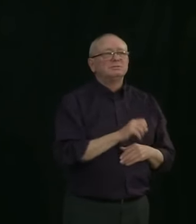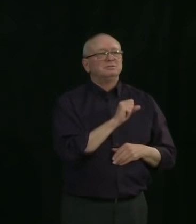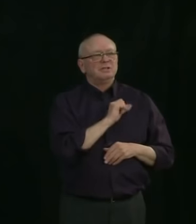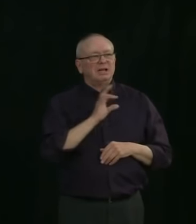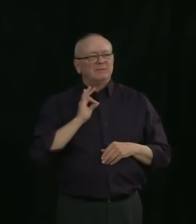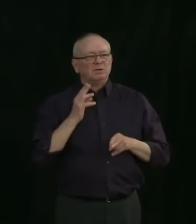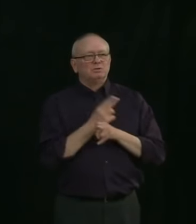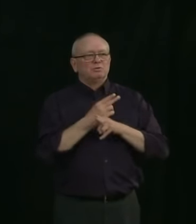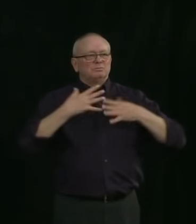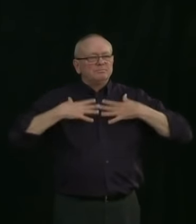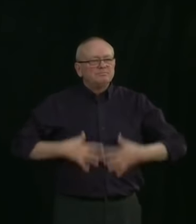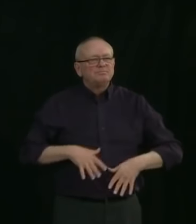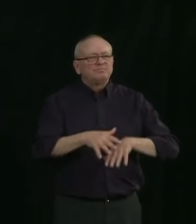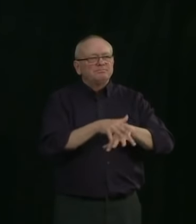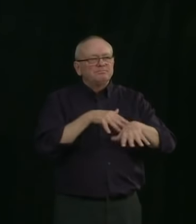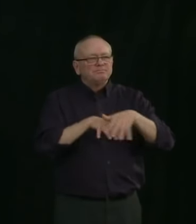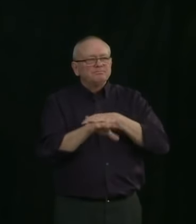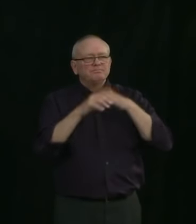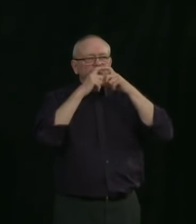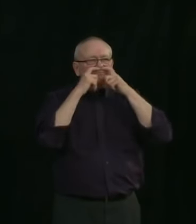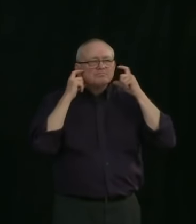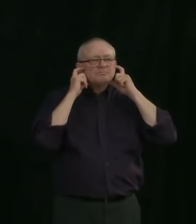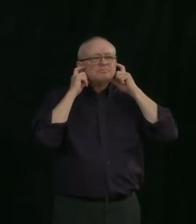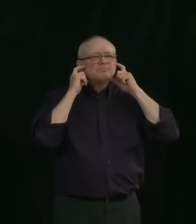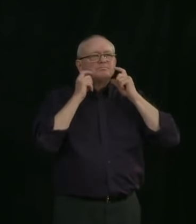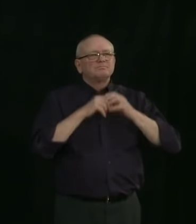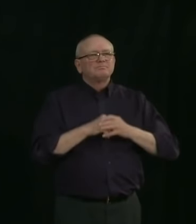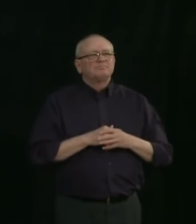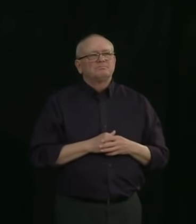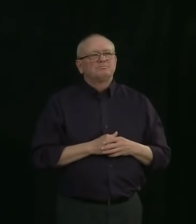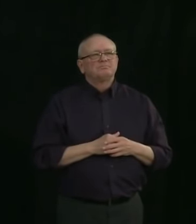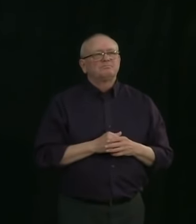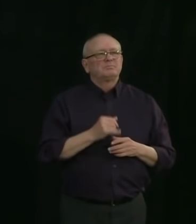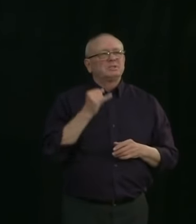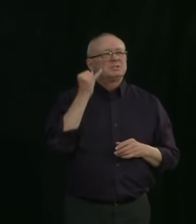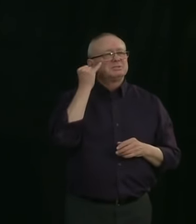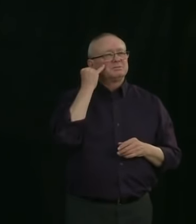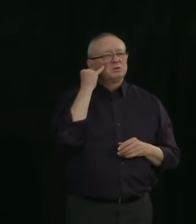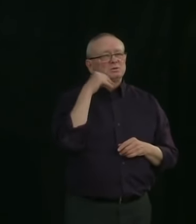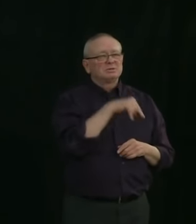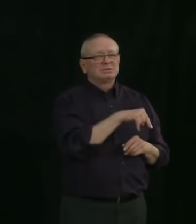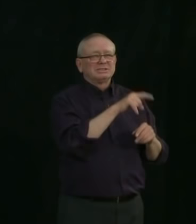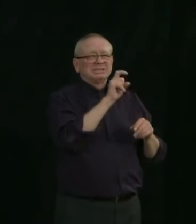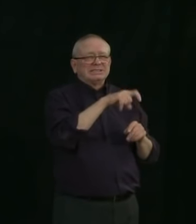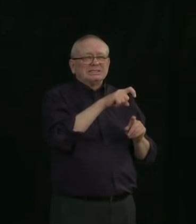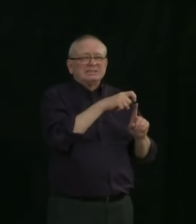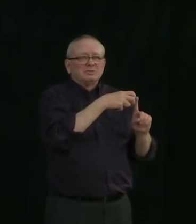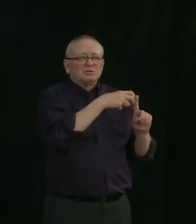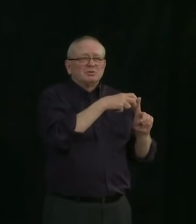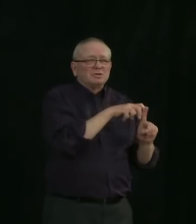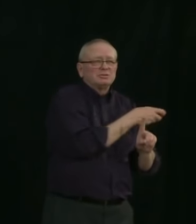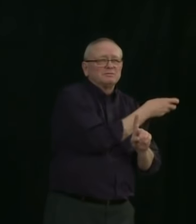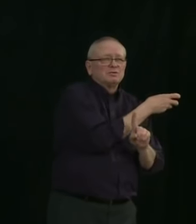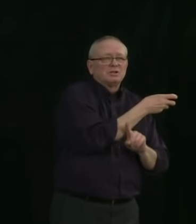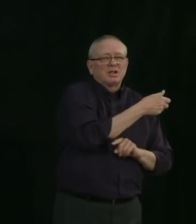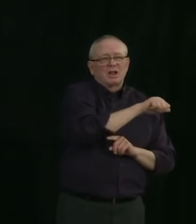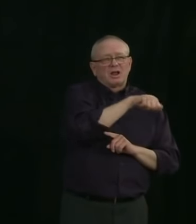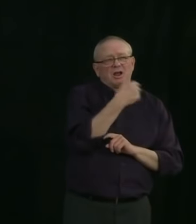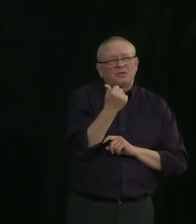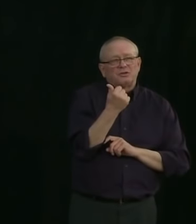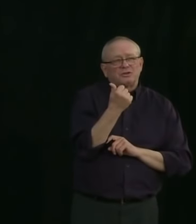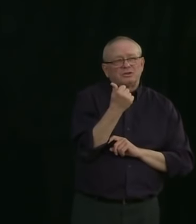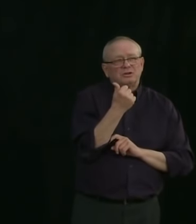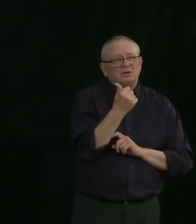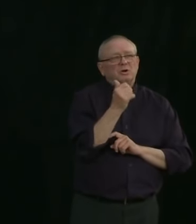facility, or if somebody who lived in that facility needed to be moved into another facility, typically we would hold off on that unless there